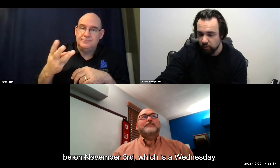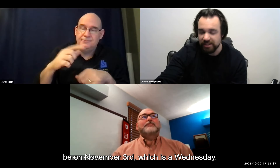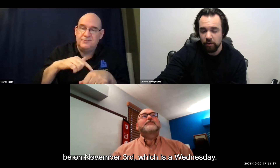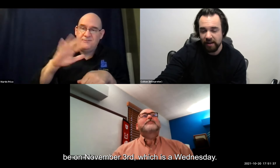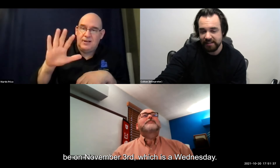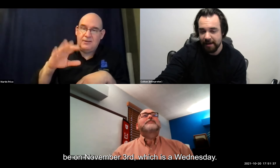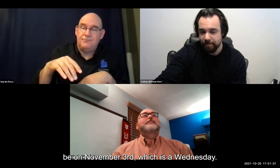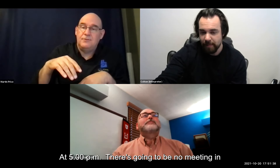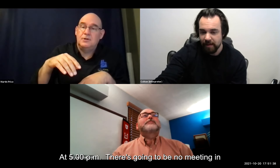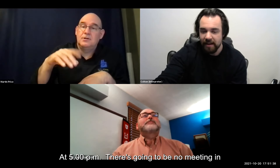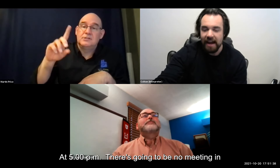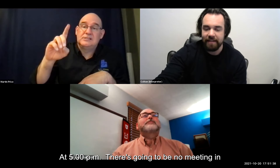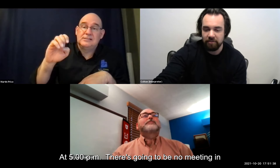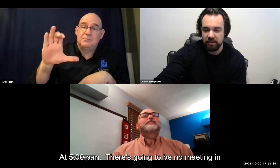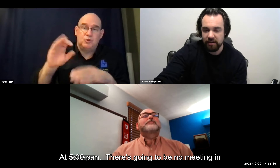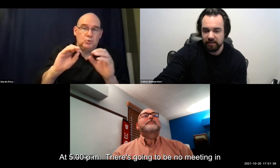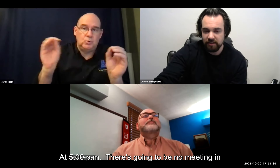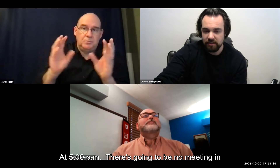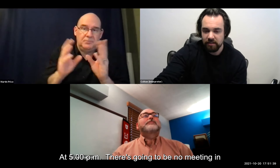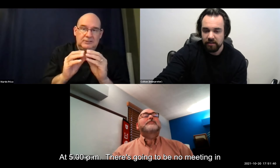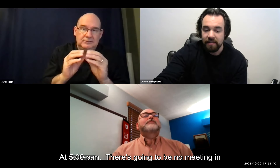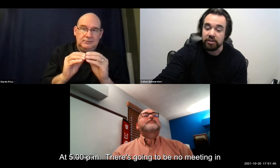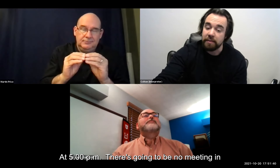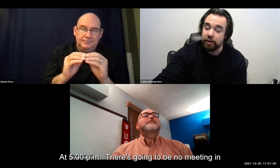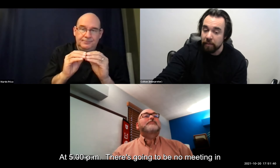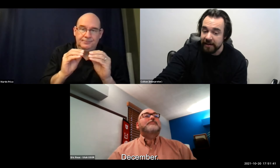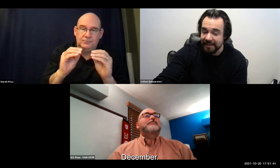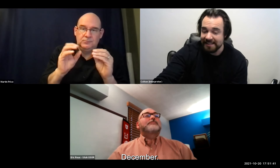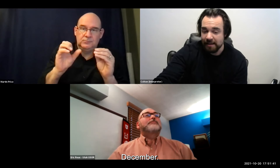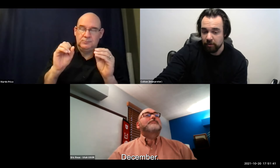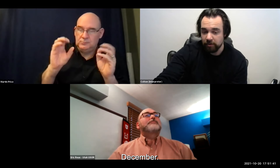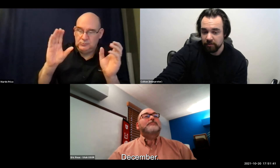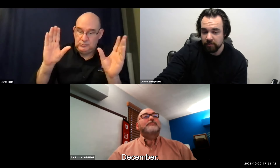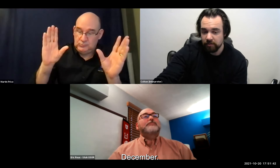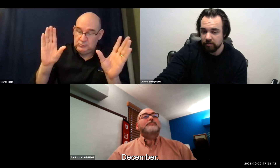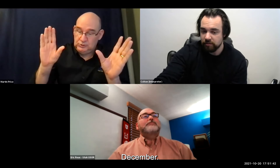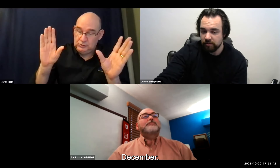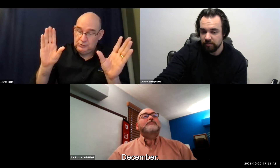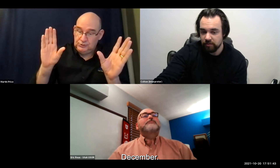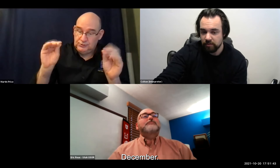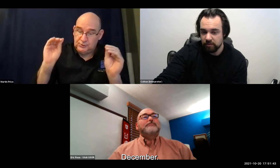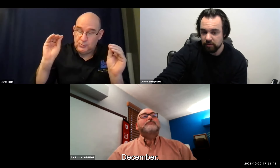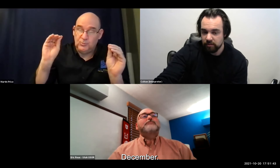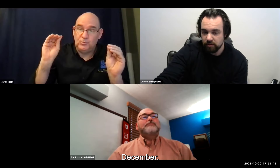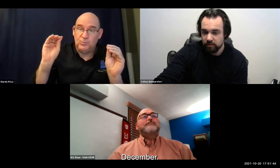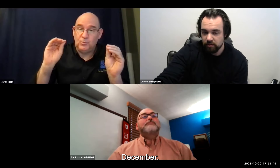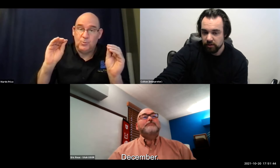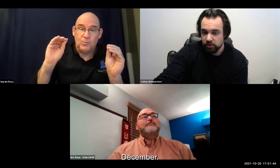3rd, which is a Wednesday at 5 o'clock. There's going to be no meeting in December.